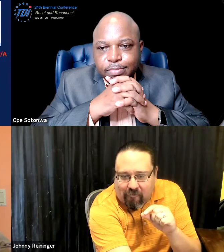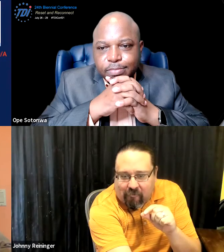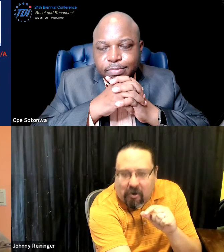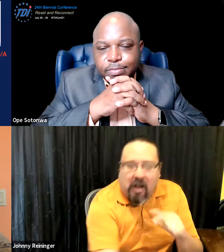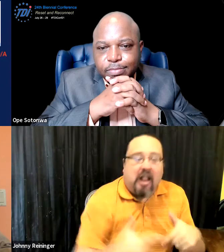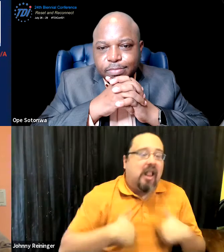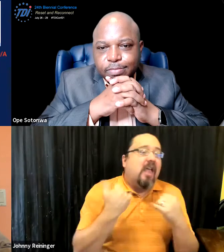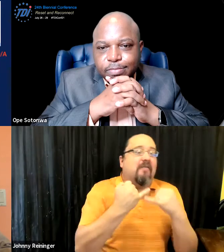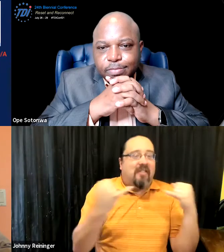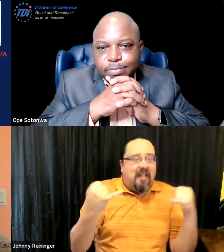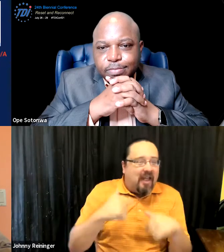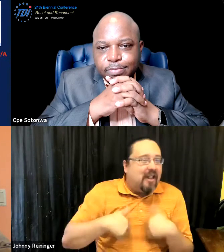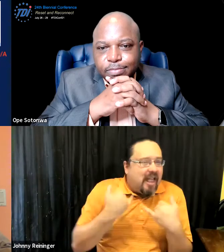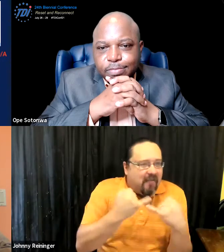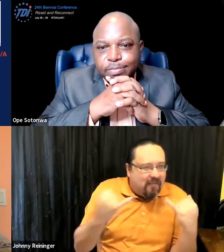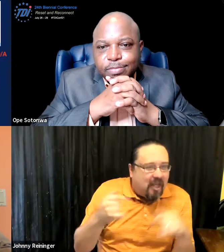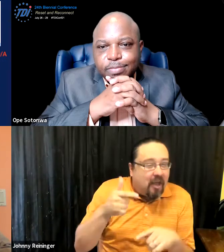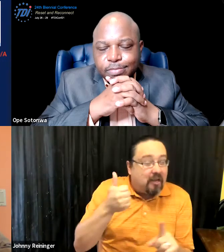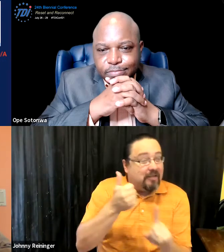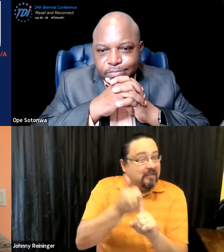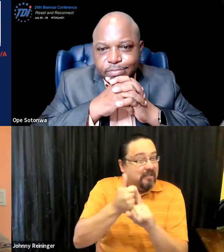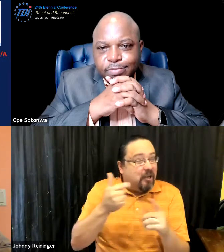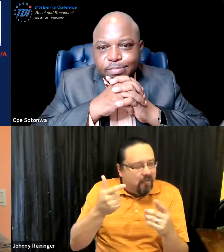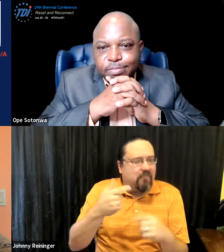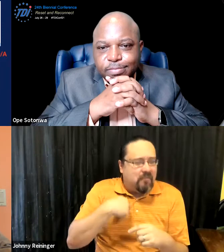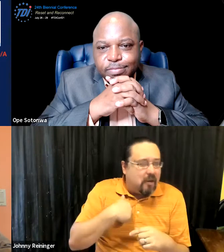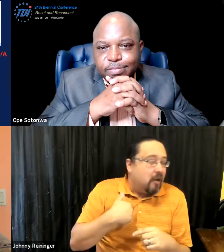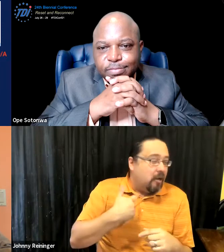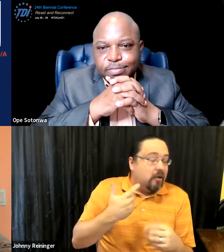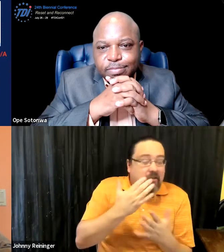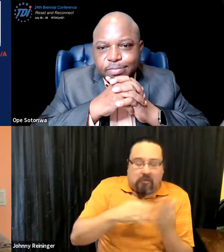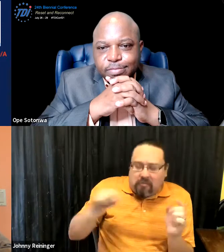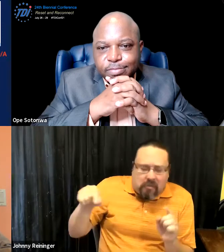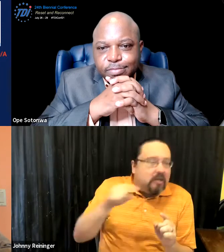we call that a lifeline, right?